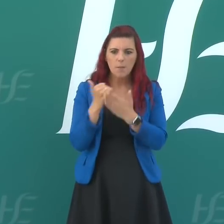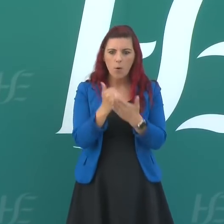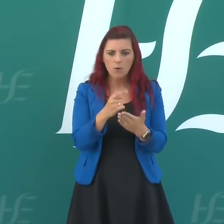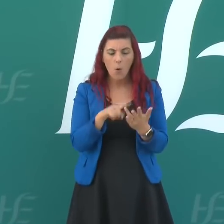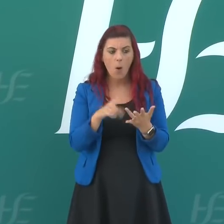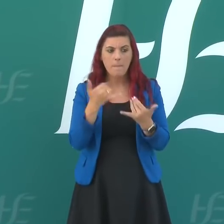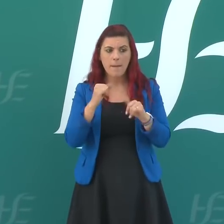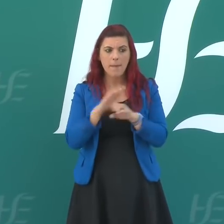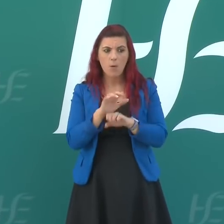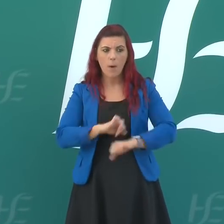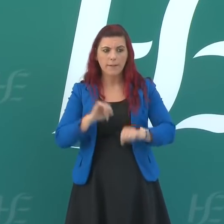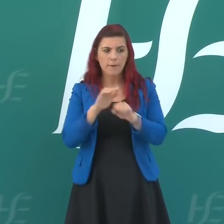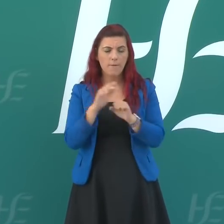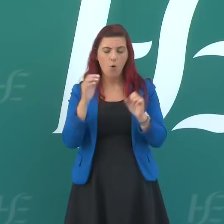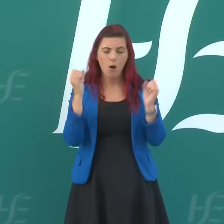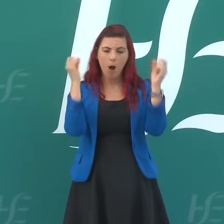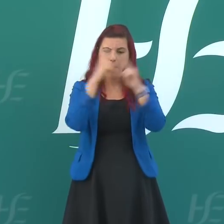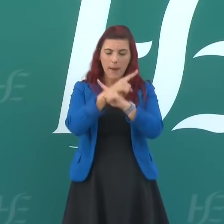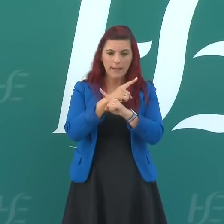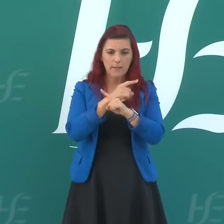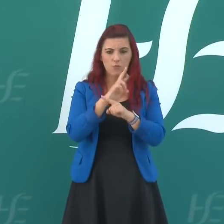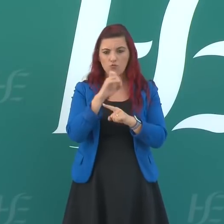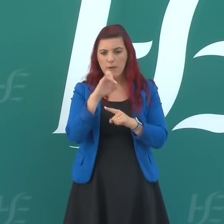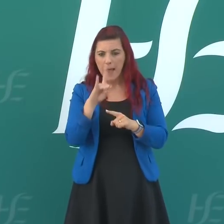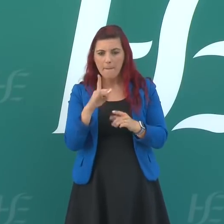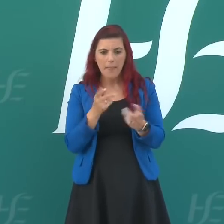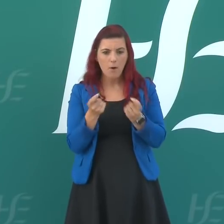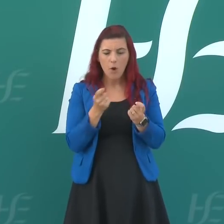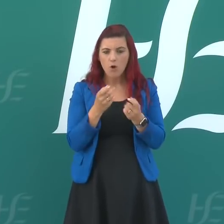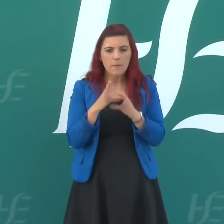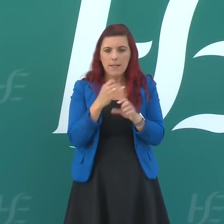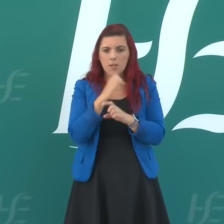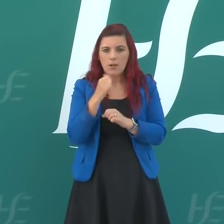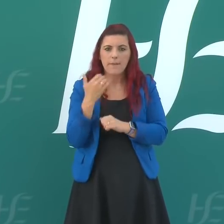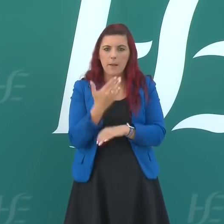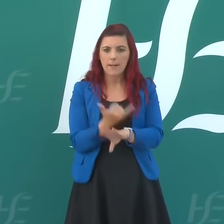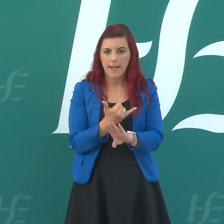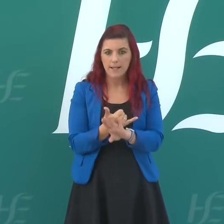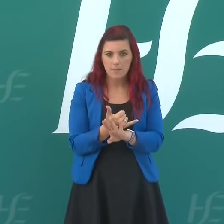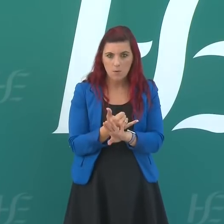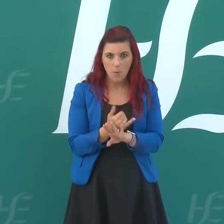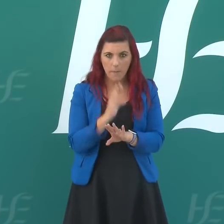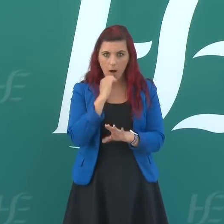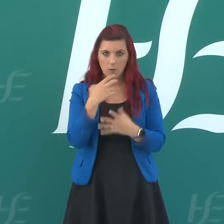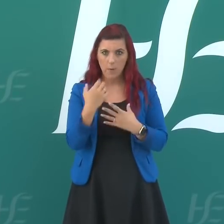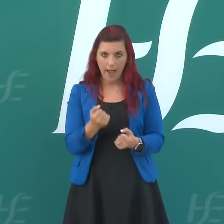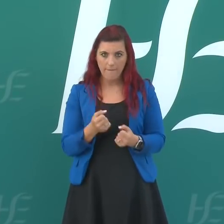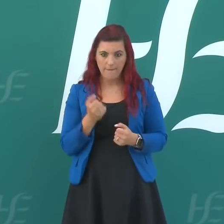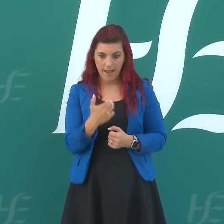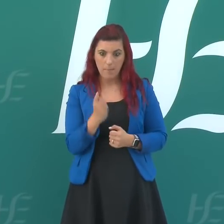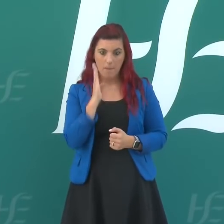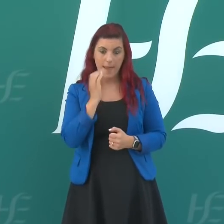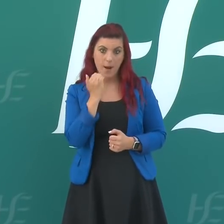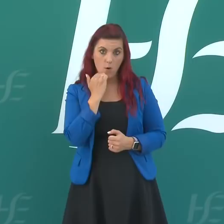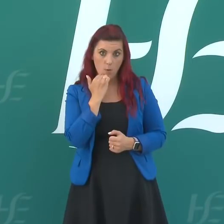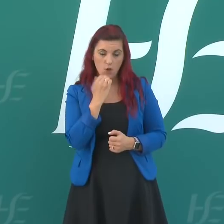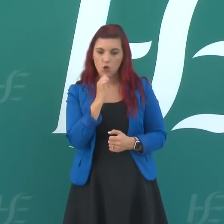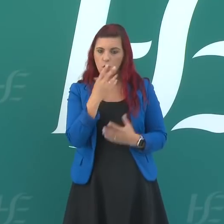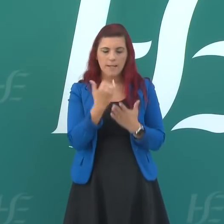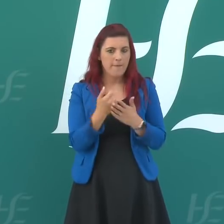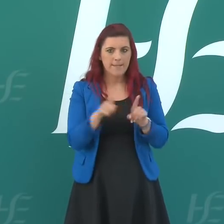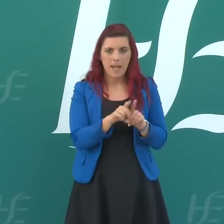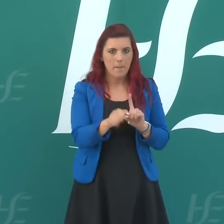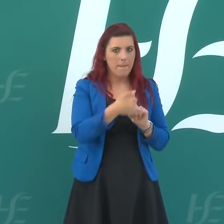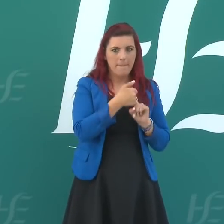complex and intensive type of rehab that isn't readily available. So I think because we've had capacity, it hasn't had the same impact that it might have